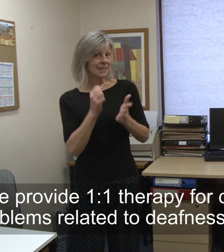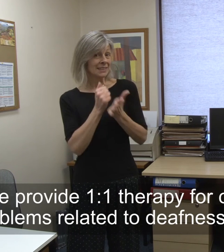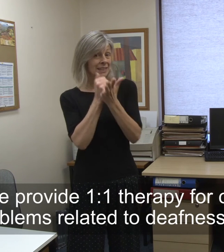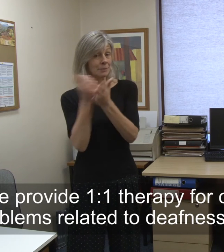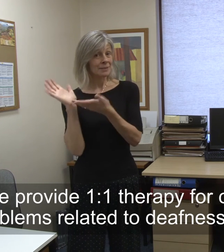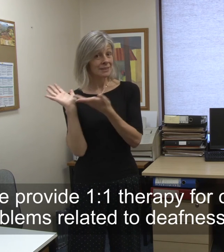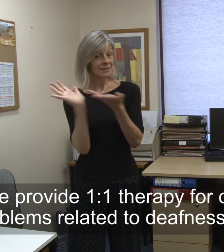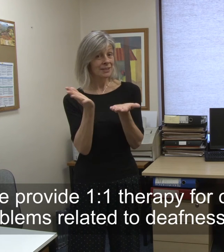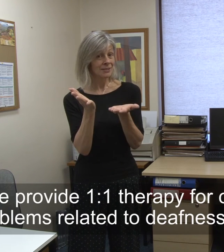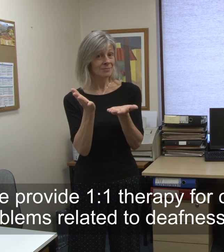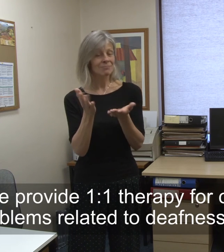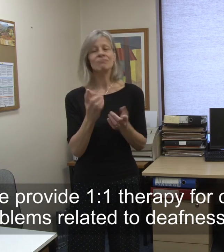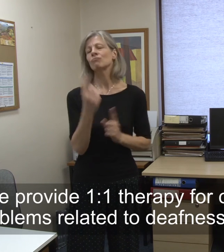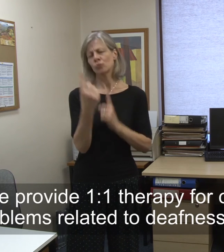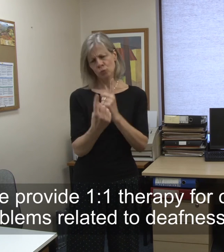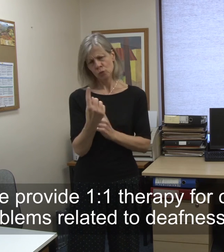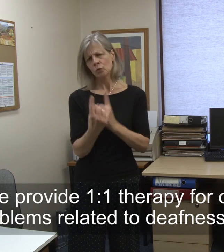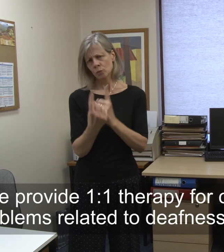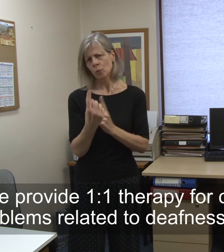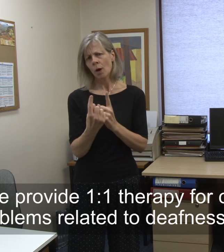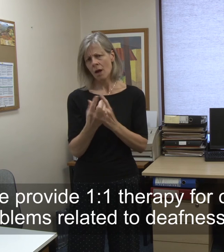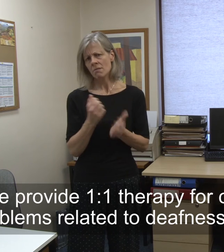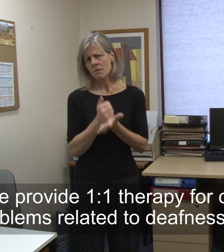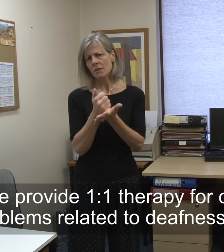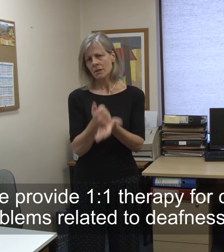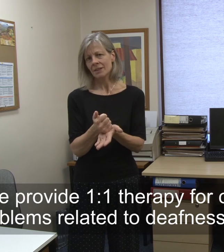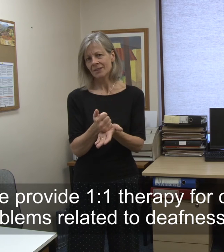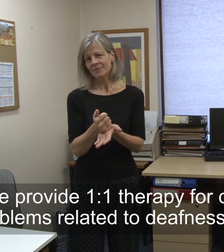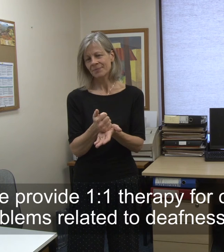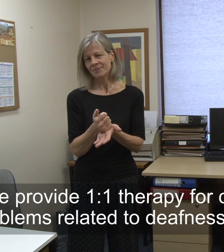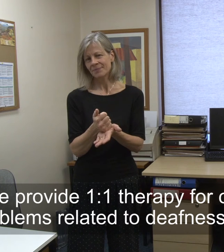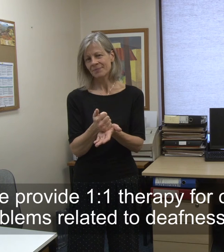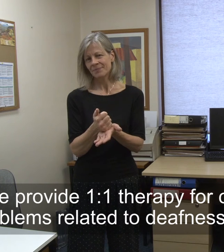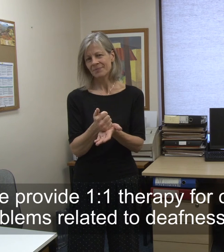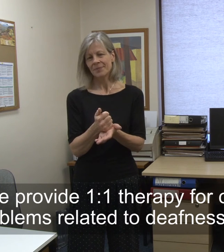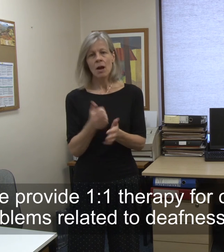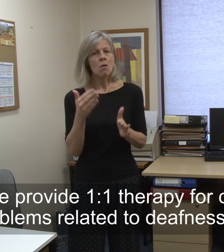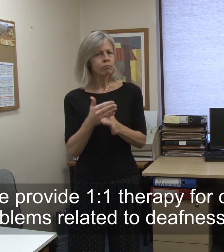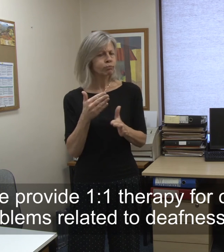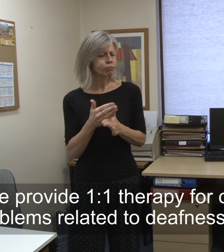We provide one-to-one therapy for communication problems related to deafness or hearing loss.